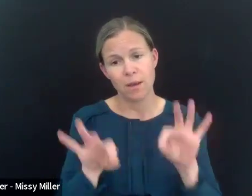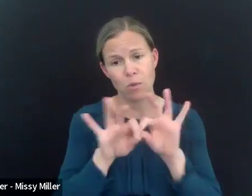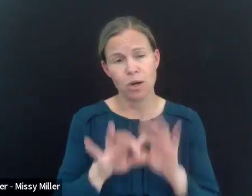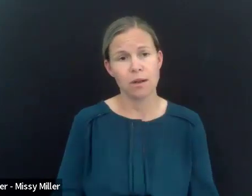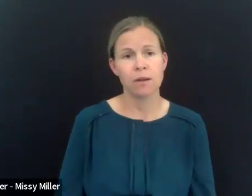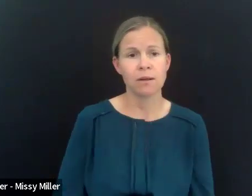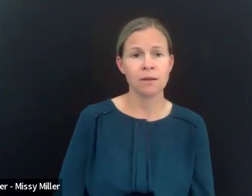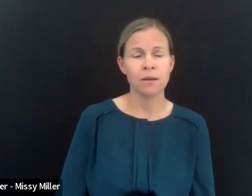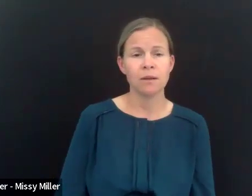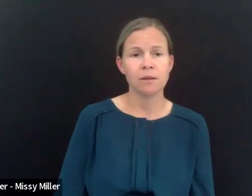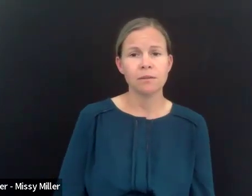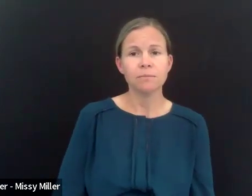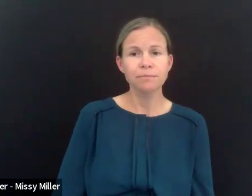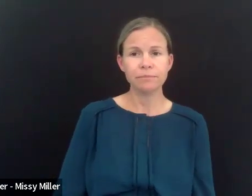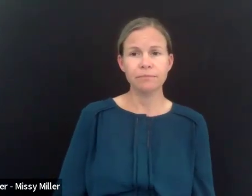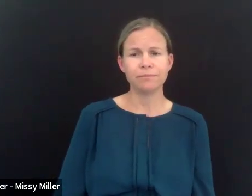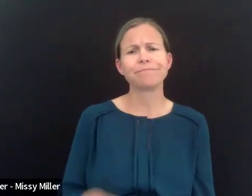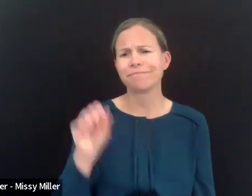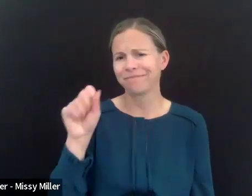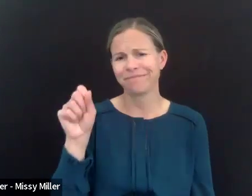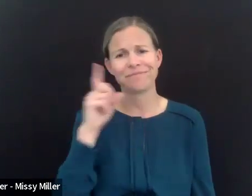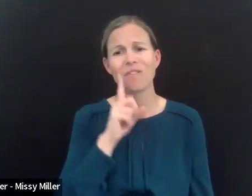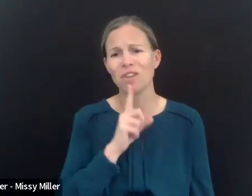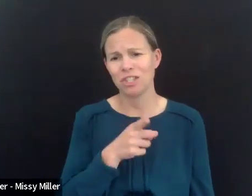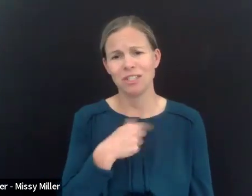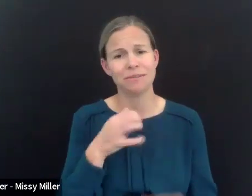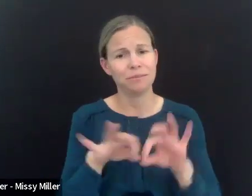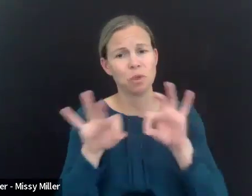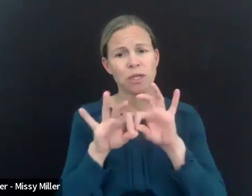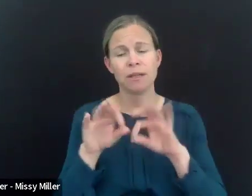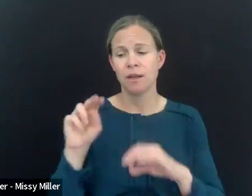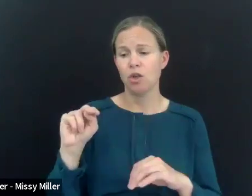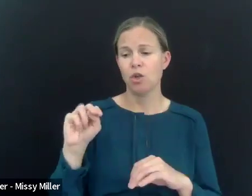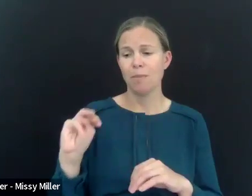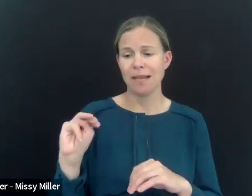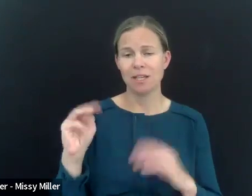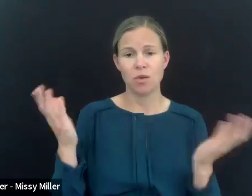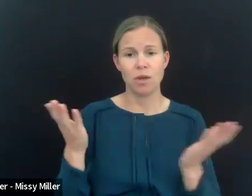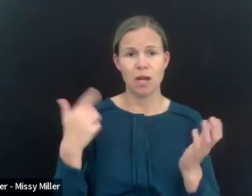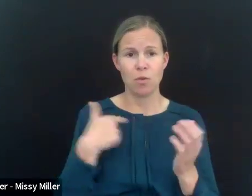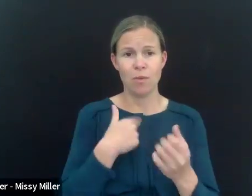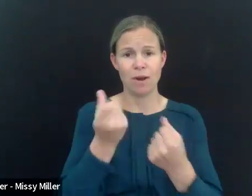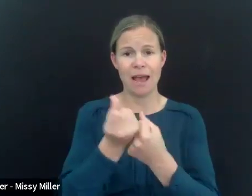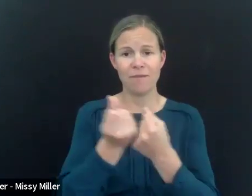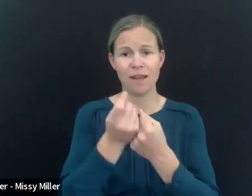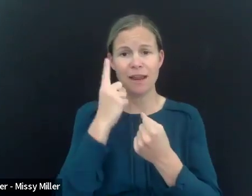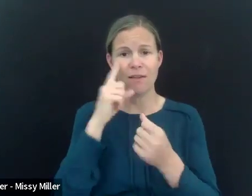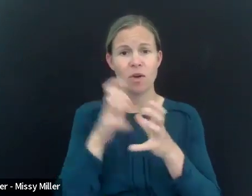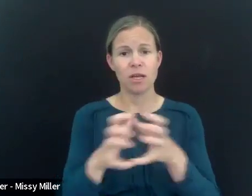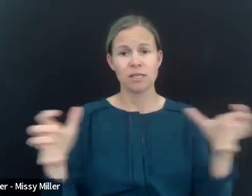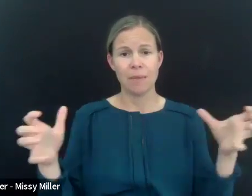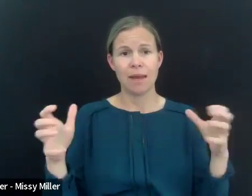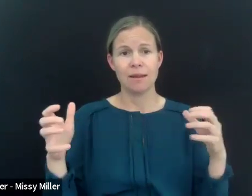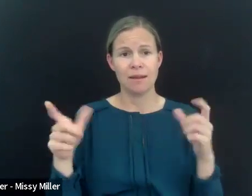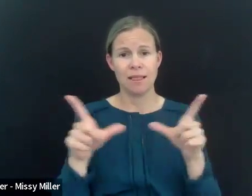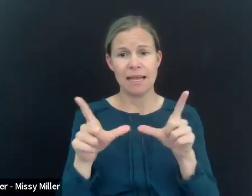Absolutely. Love both of you bringing that. I know in New Mexico, when we were advocating for expanded licensed midwifery care, you